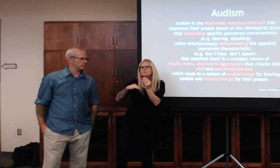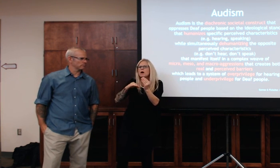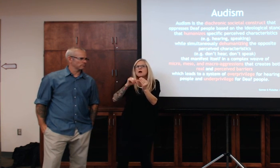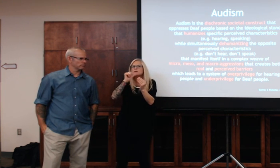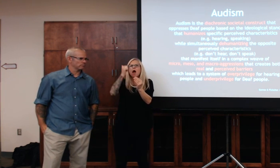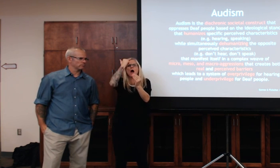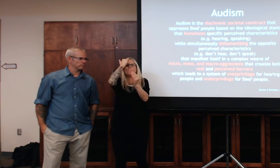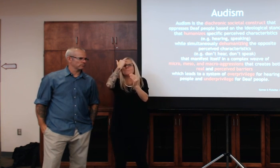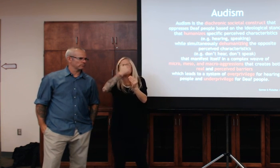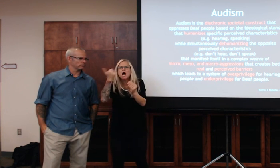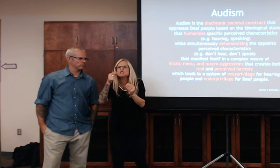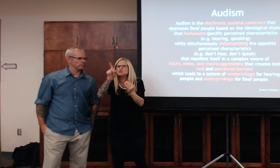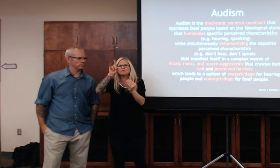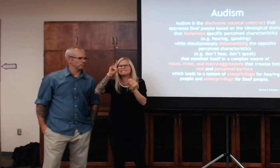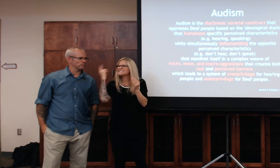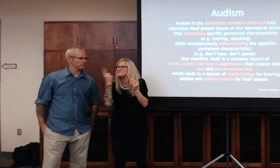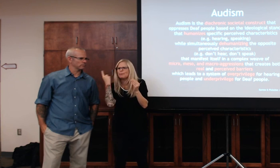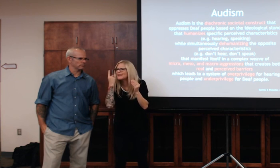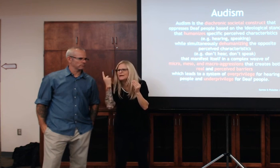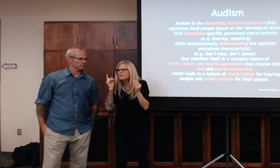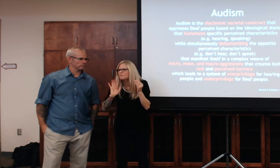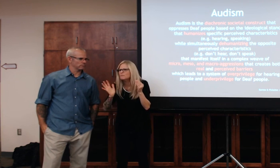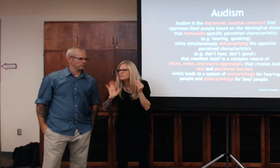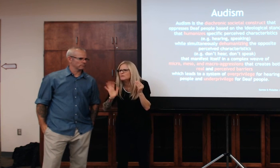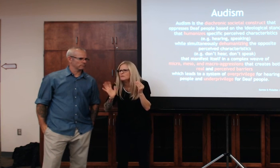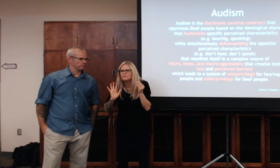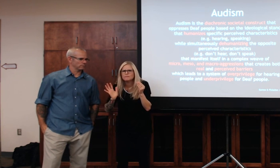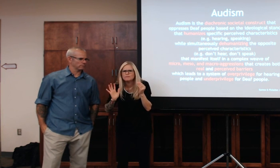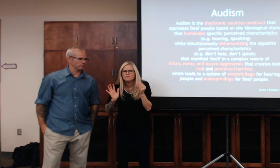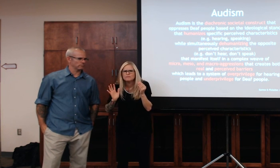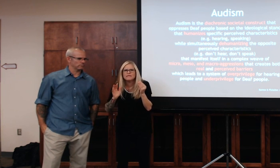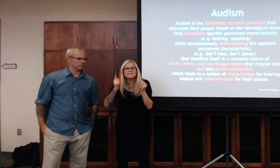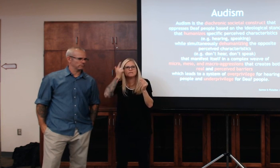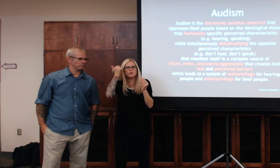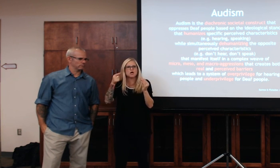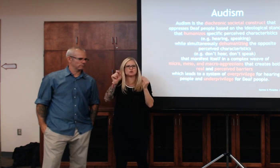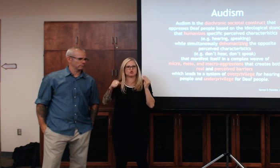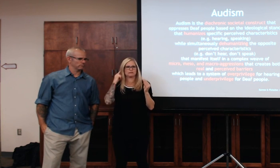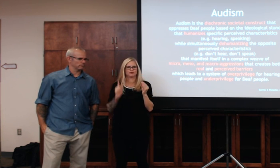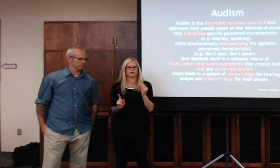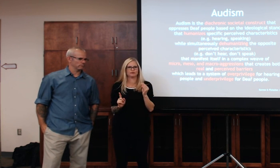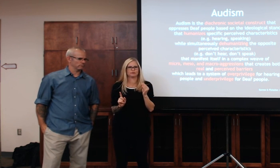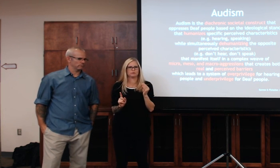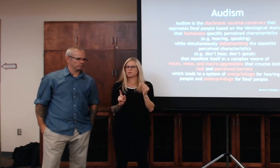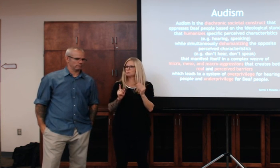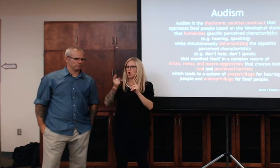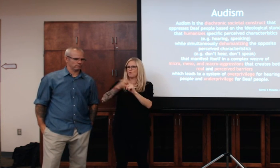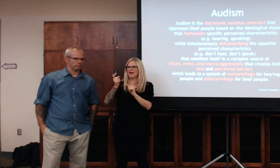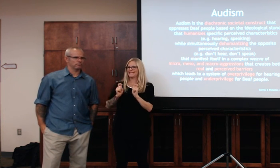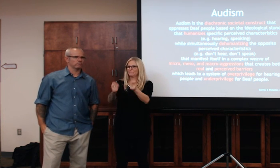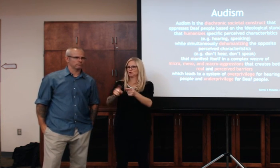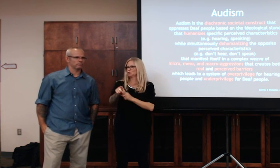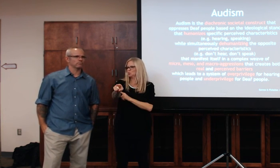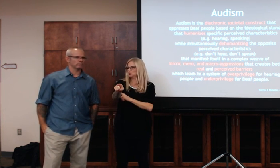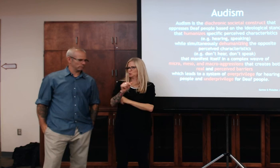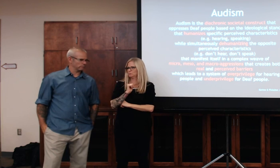that privilege, it's not because you did something, it's because you can hear. It's automatically given to you.